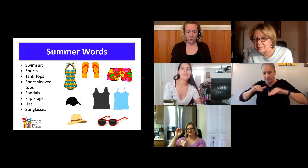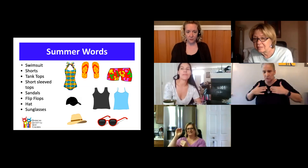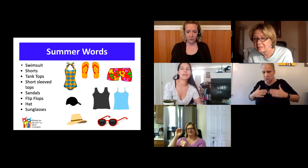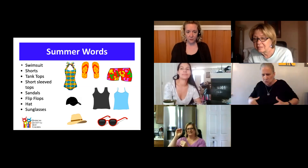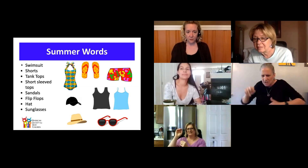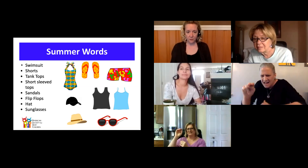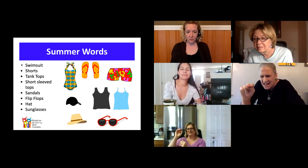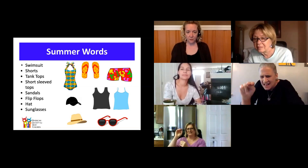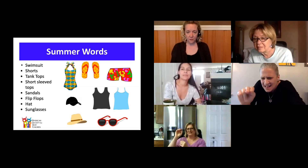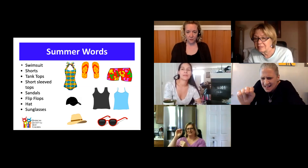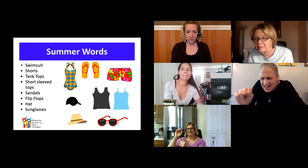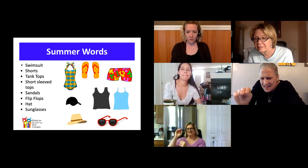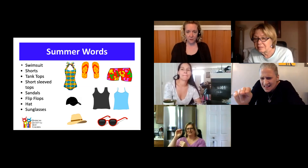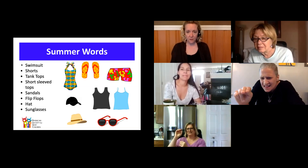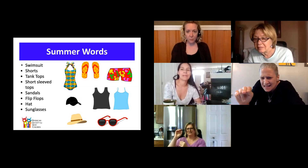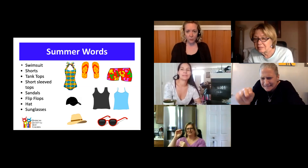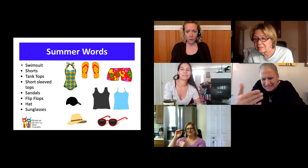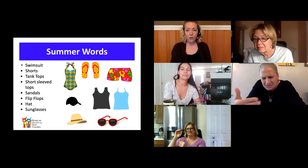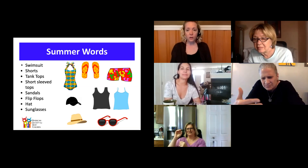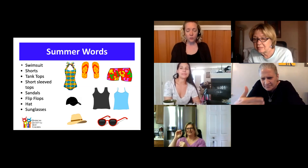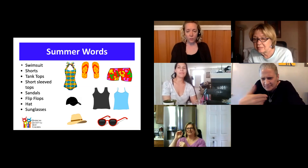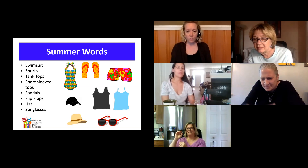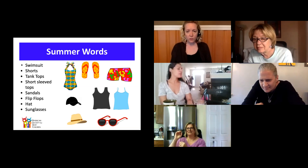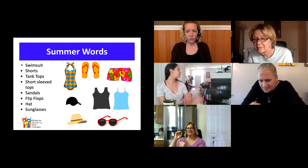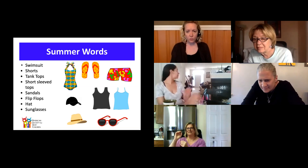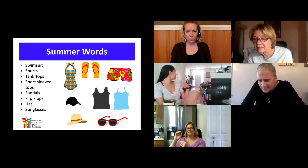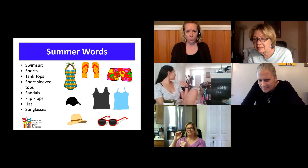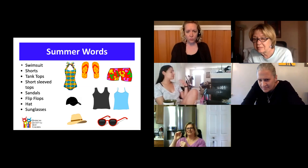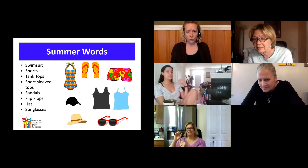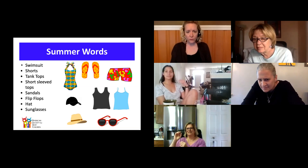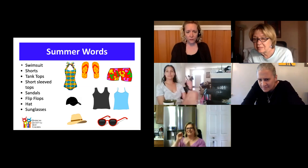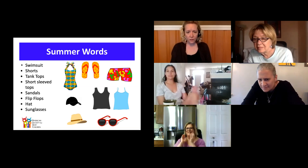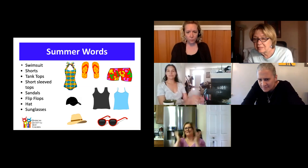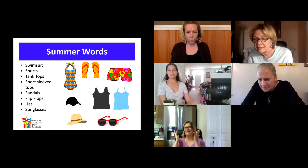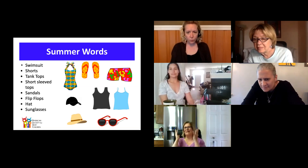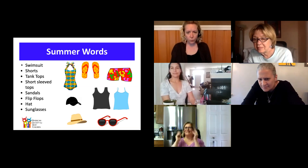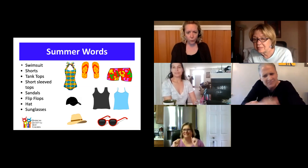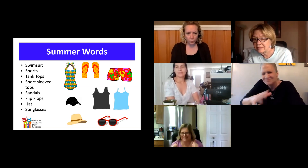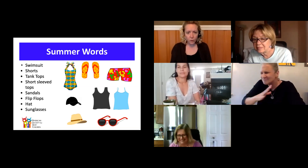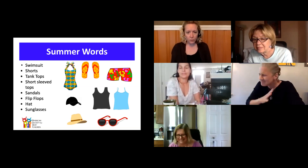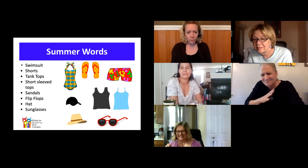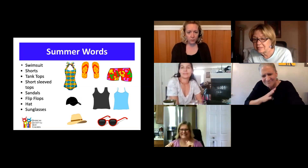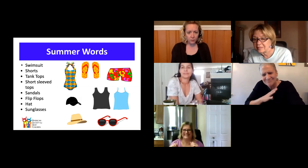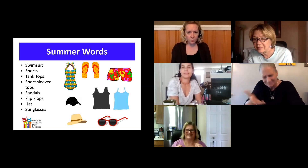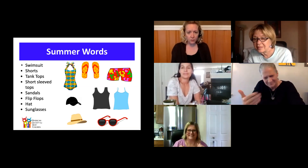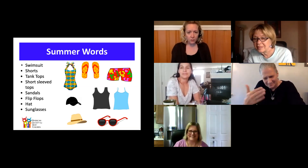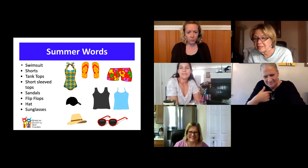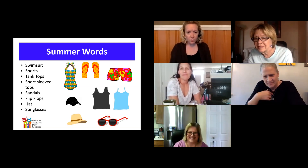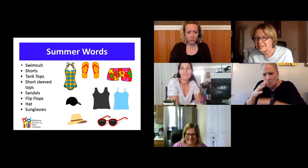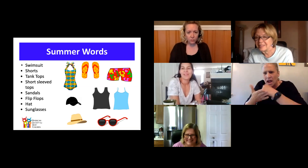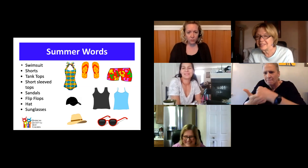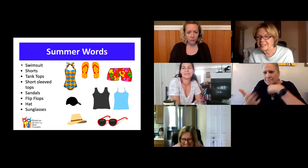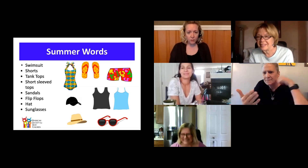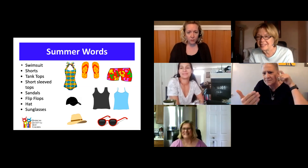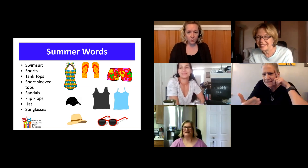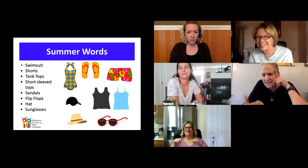Keep going. Swimsuit. What's the next? Well, go. Keep going. You're good. Swimsuit. No, you're fine.